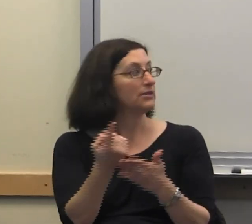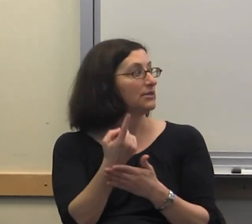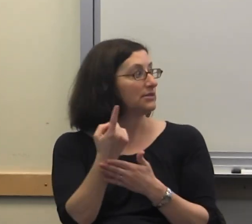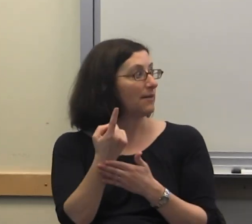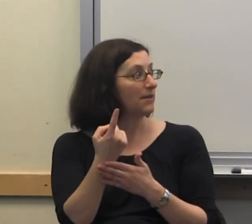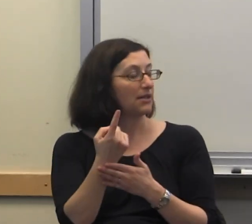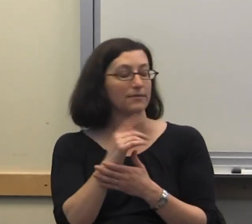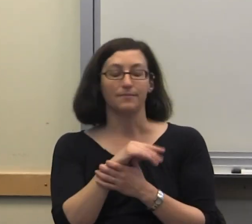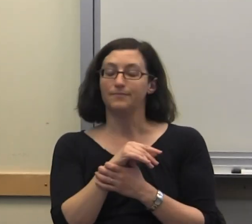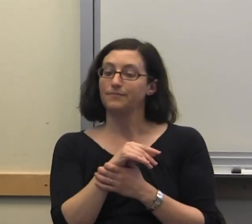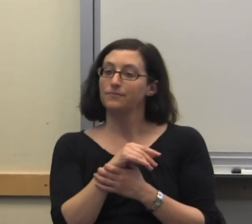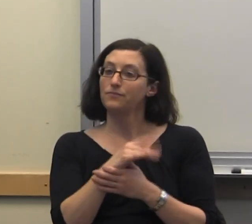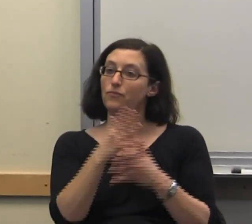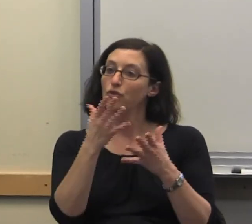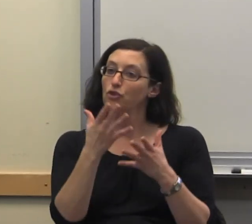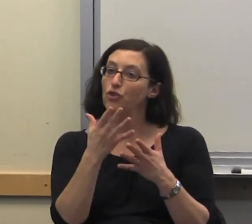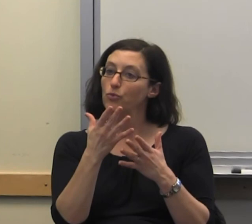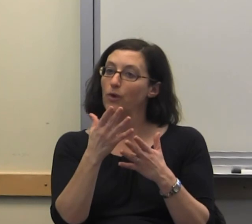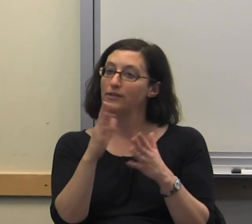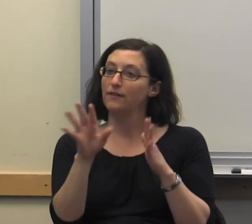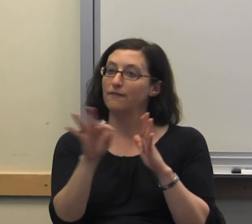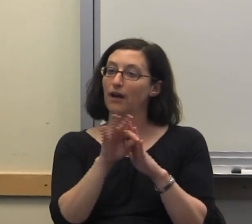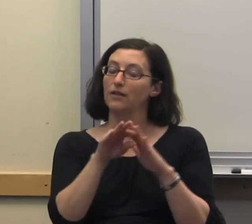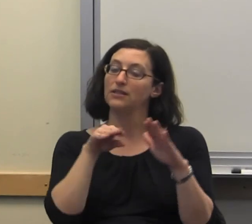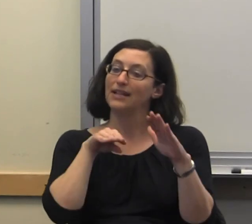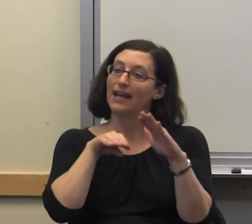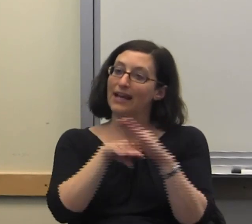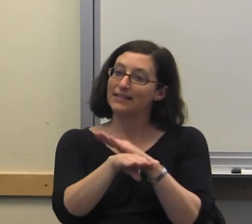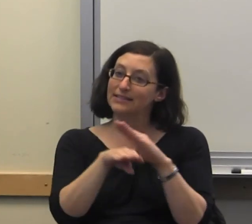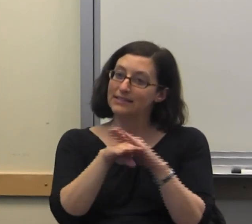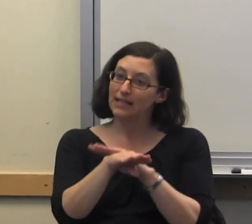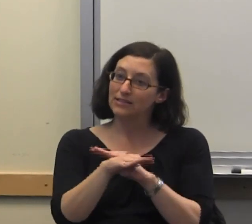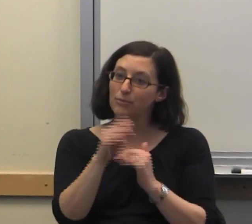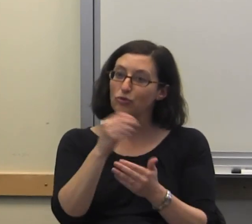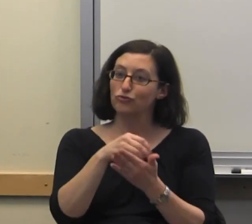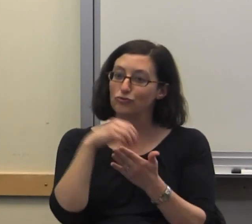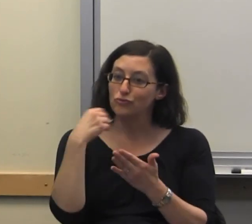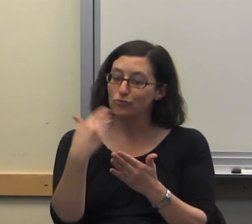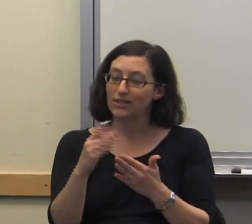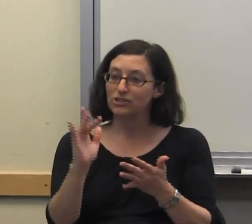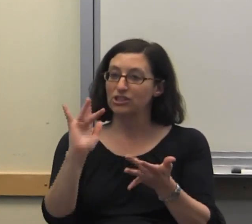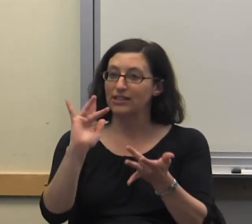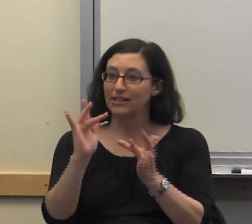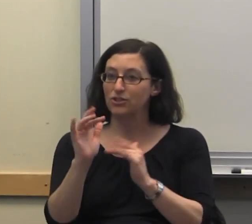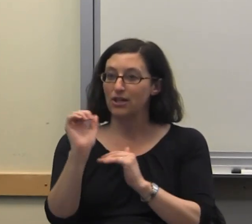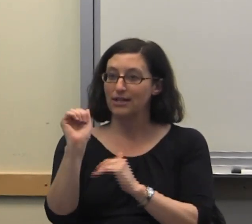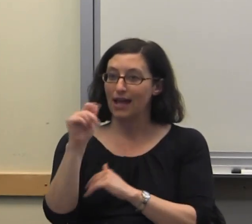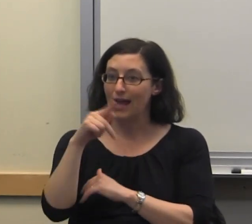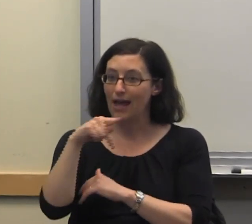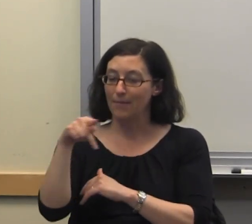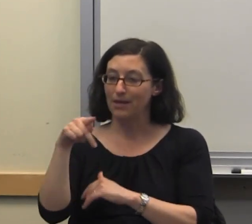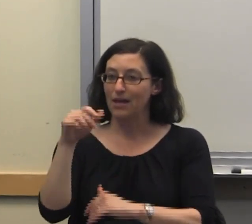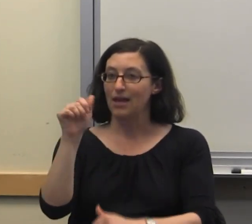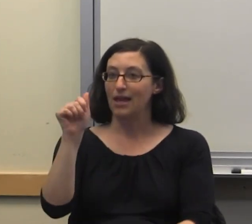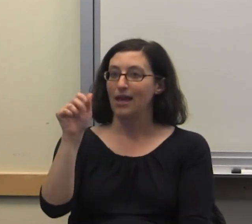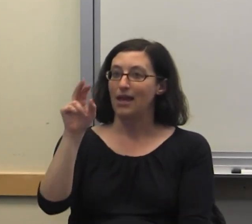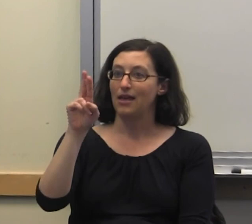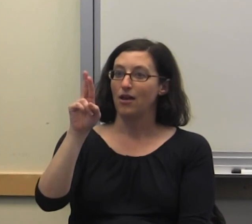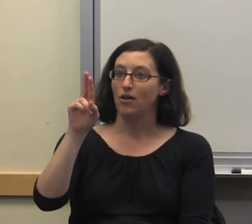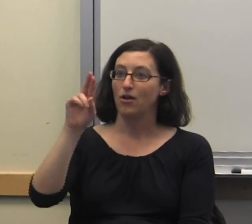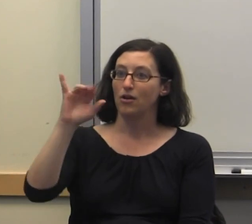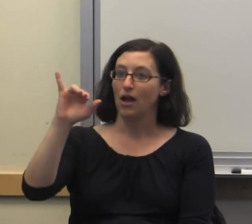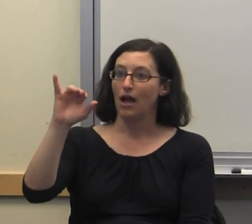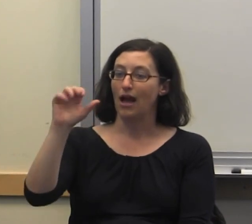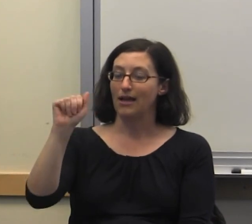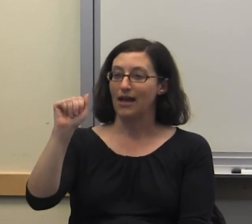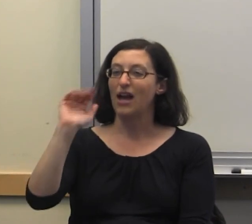You're going to want to look at accessible, rich internet applications, or ARIA. And when we email